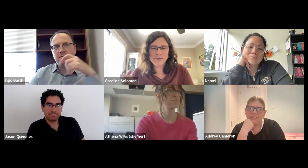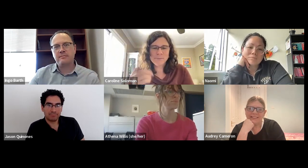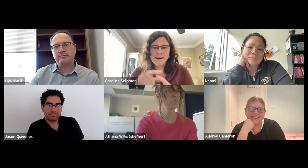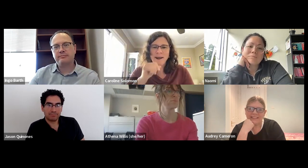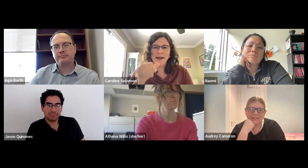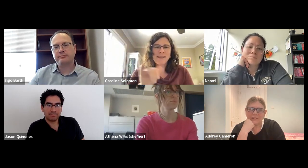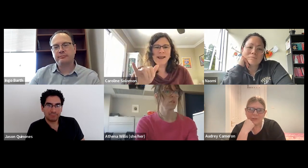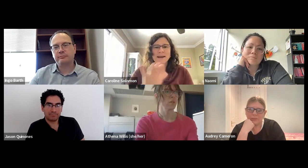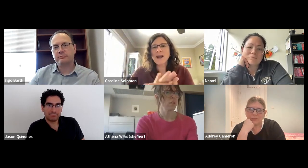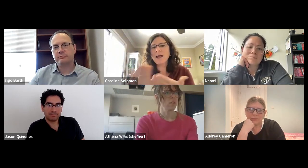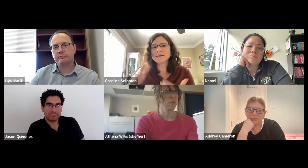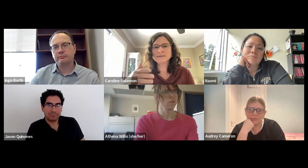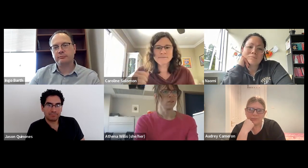I have to use Facebook in order to find those.